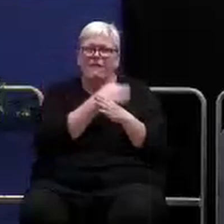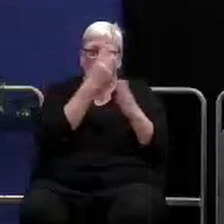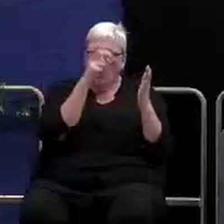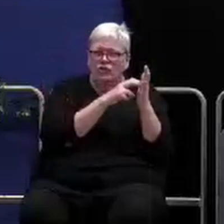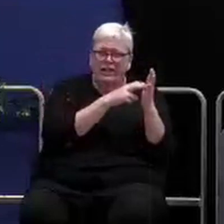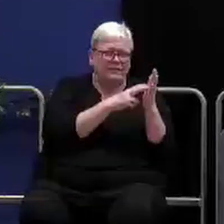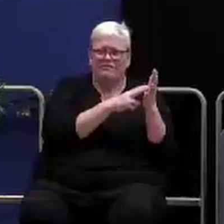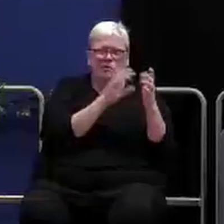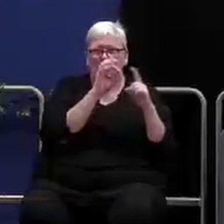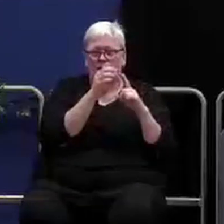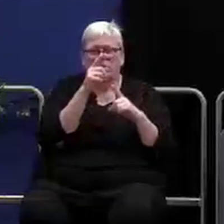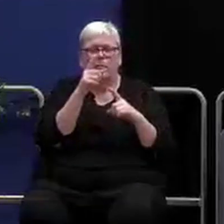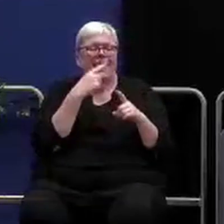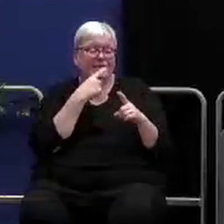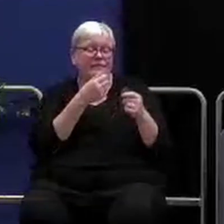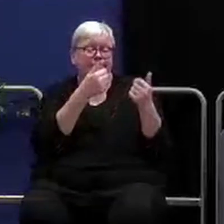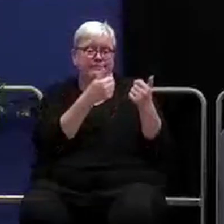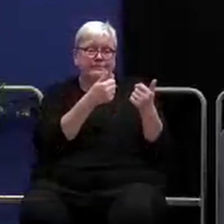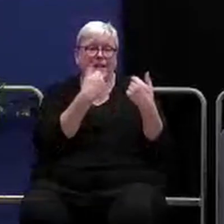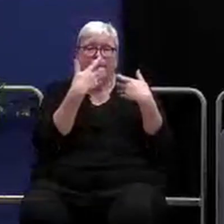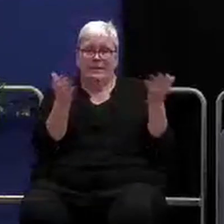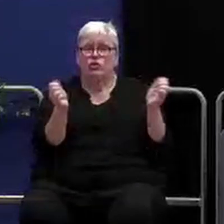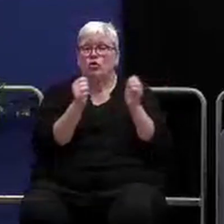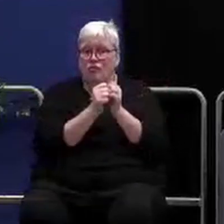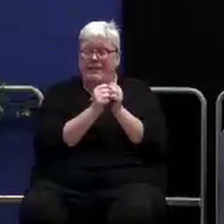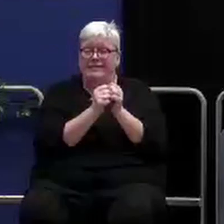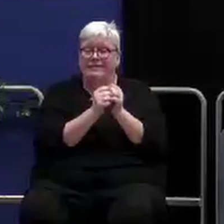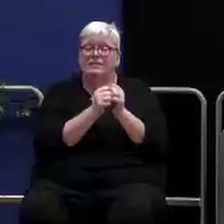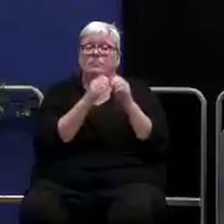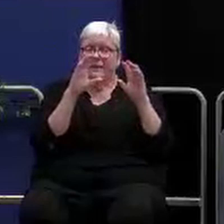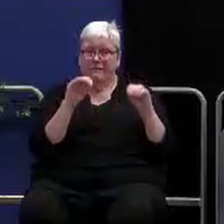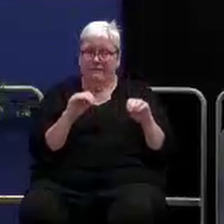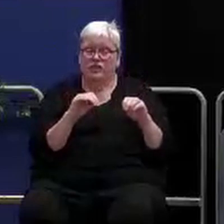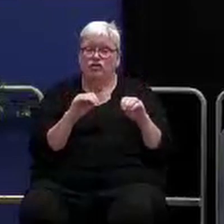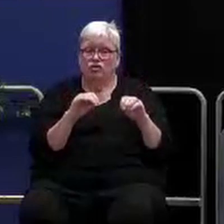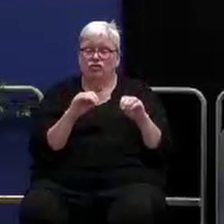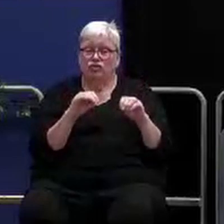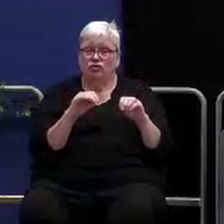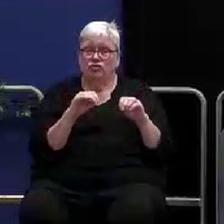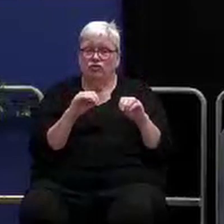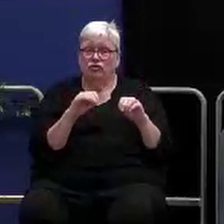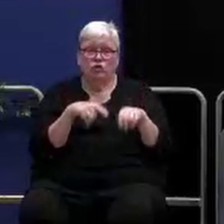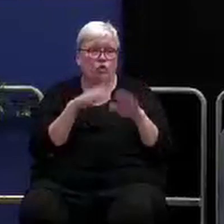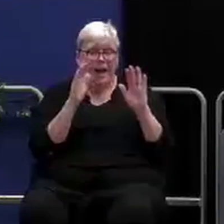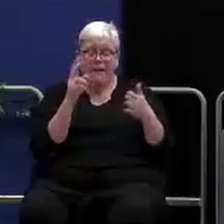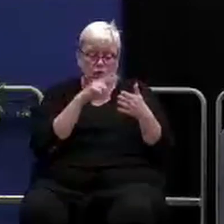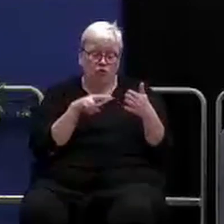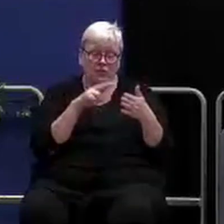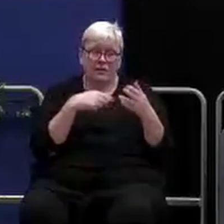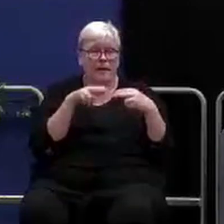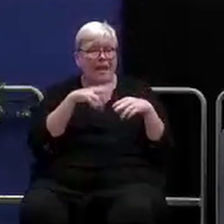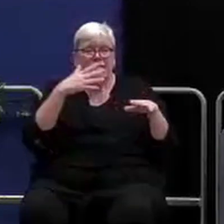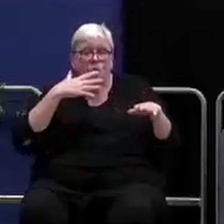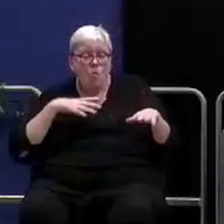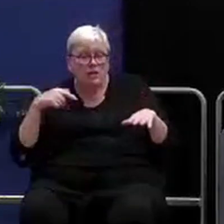point, I said, okay, it's been contracted, there's a finished manuscript, you don't have to read it, but if you want to read it